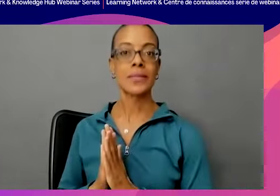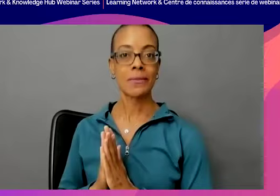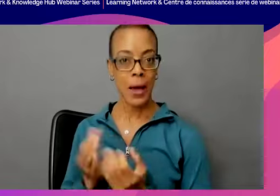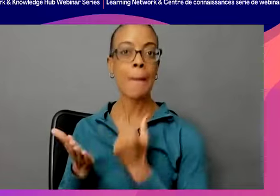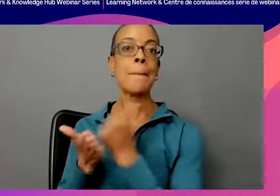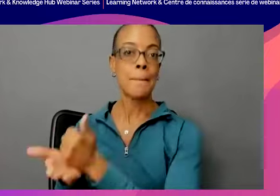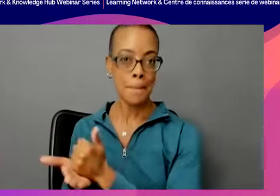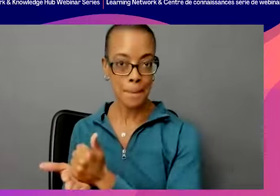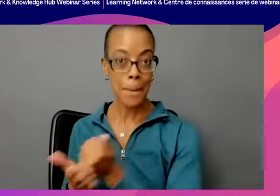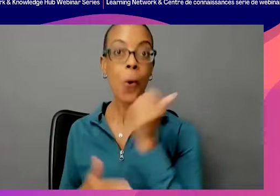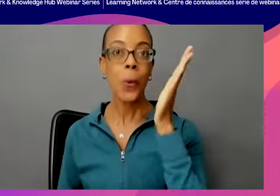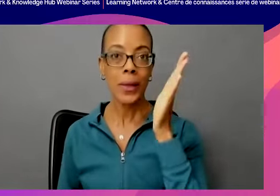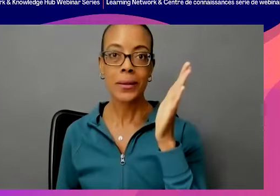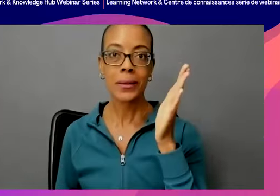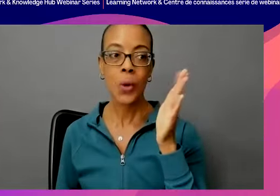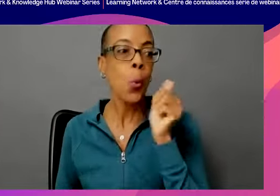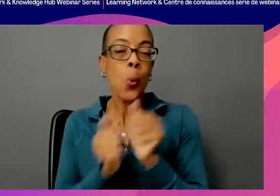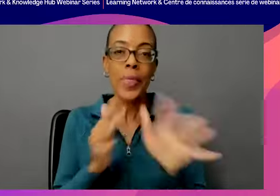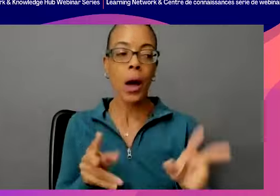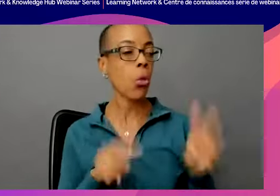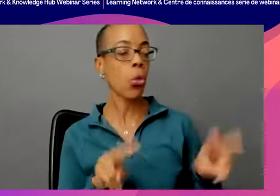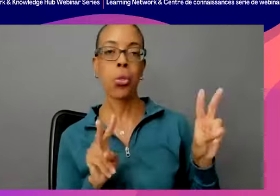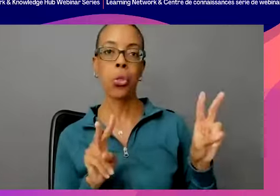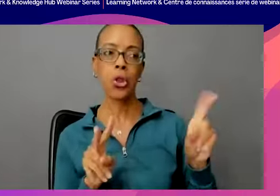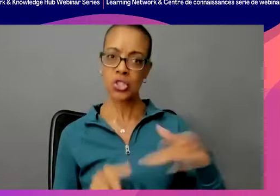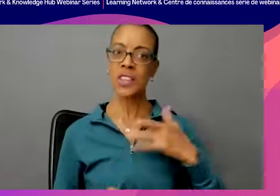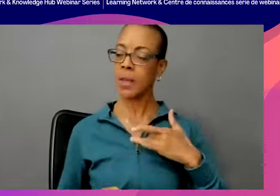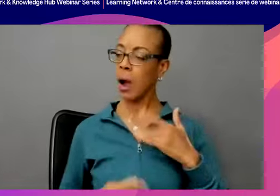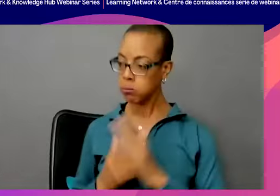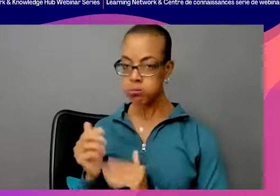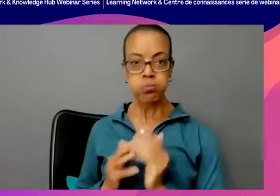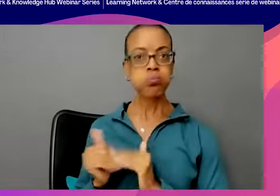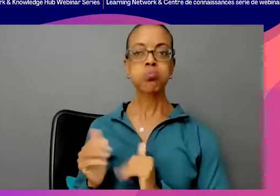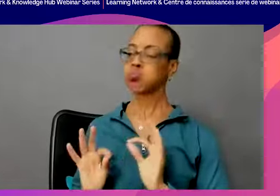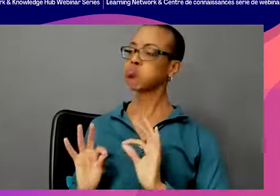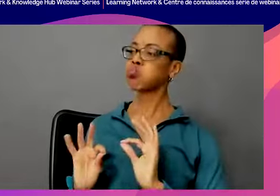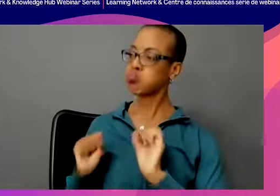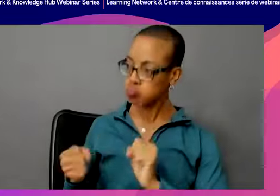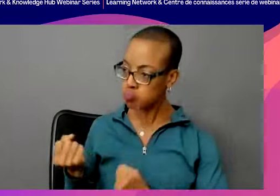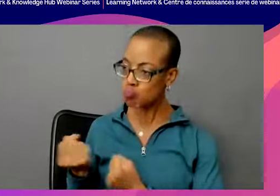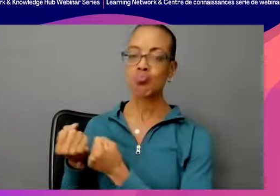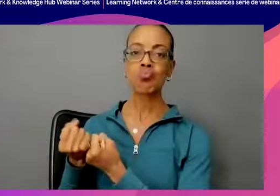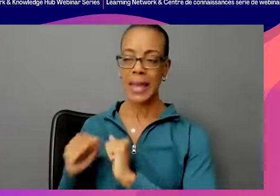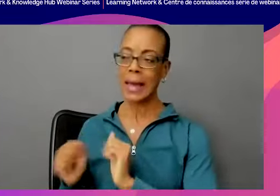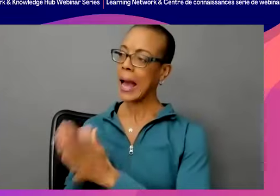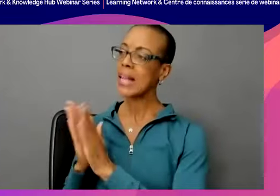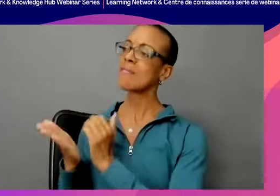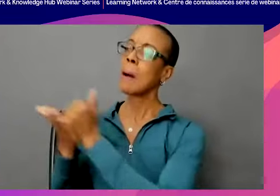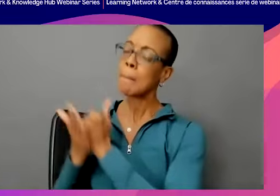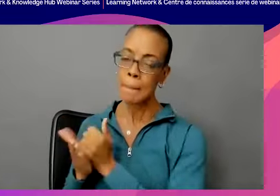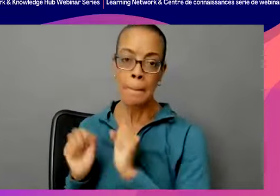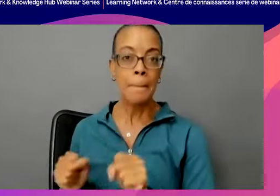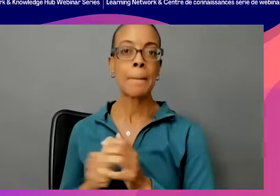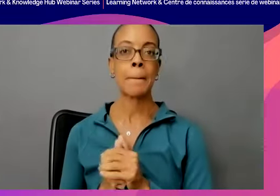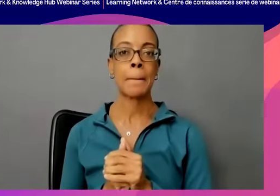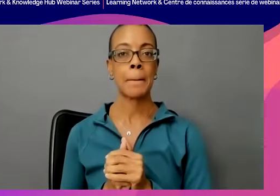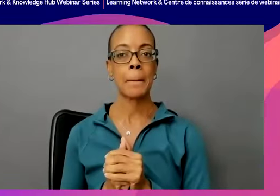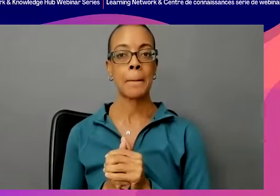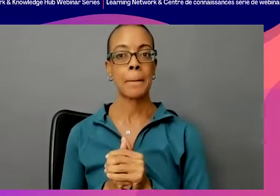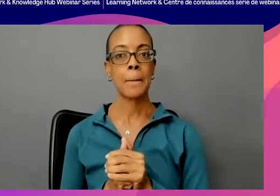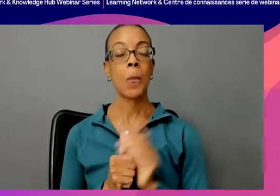and she doesn't feel judged. And as you spend time with her and gather more information and really know